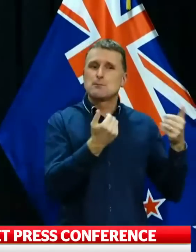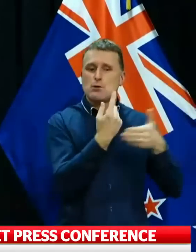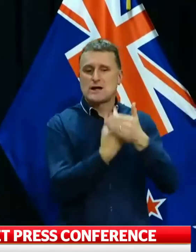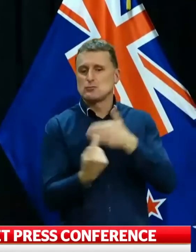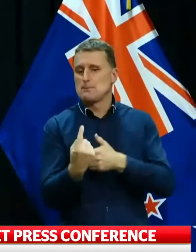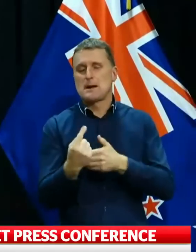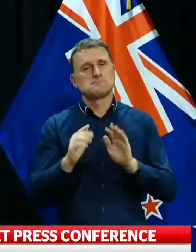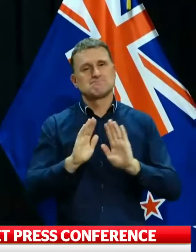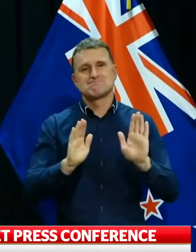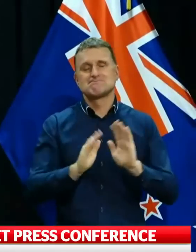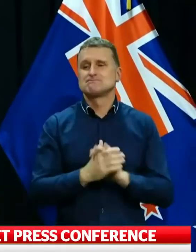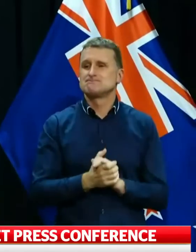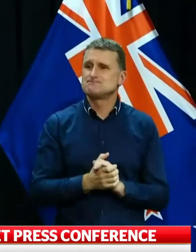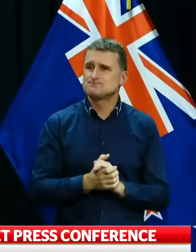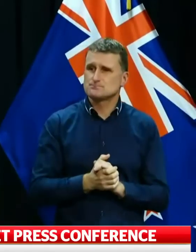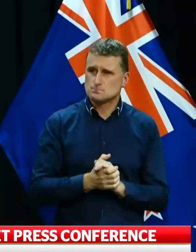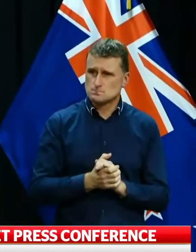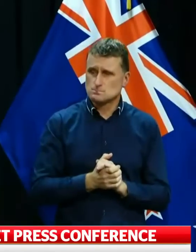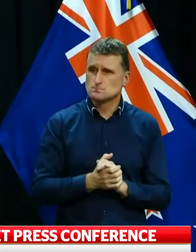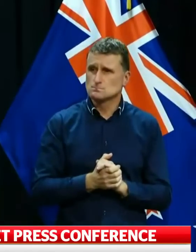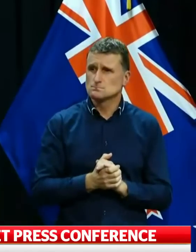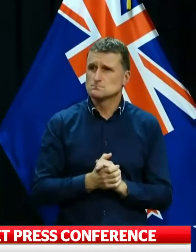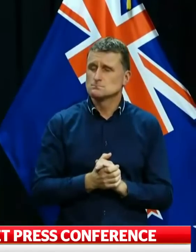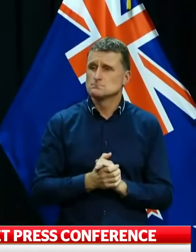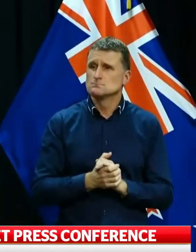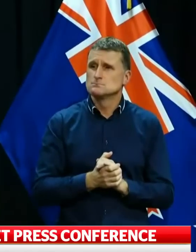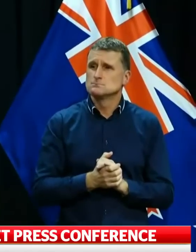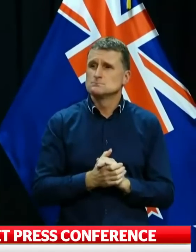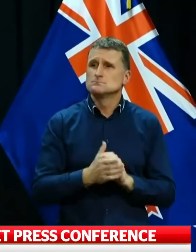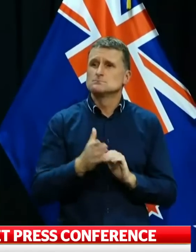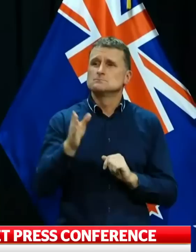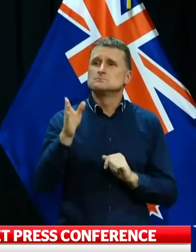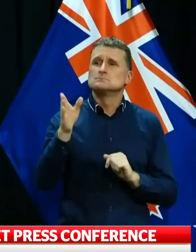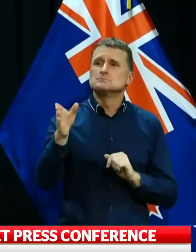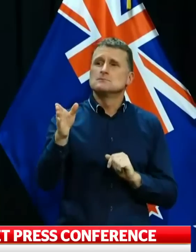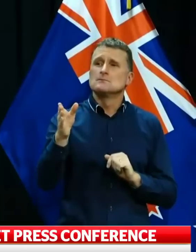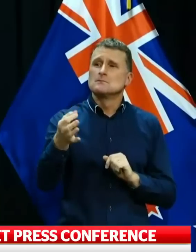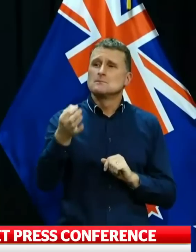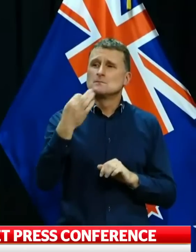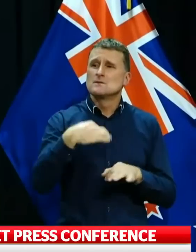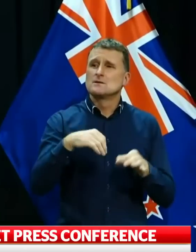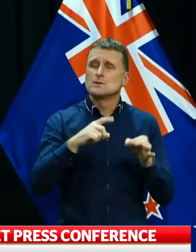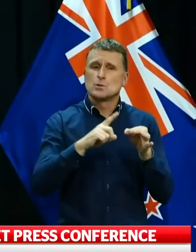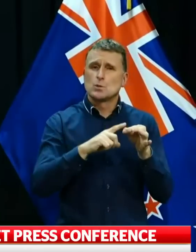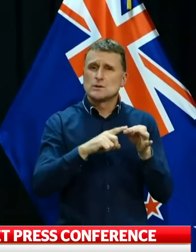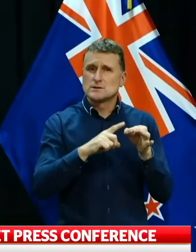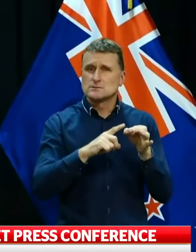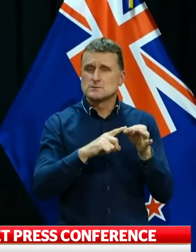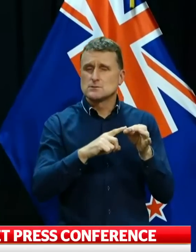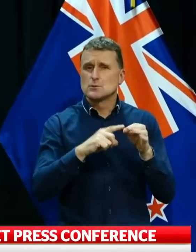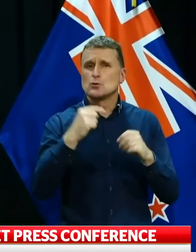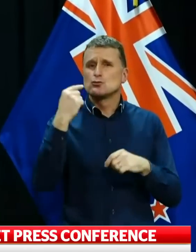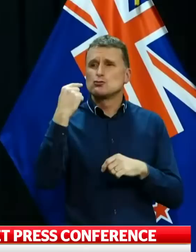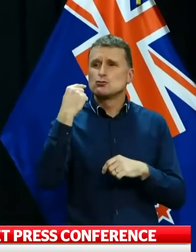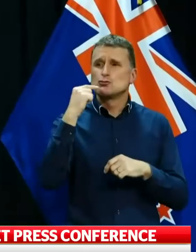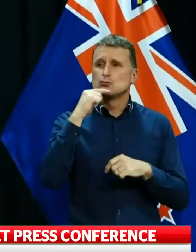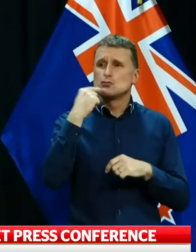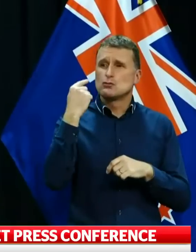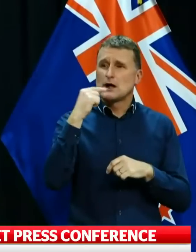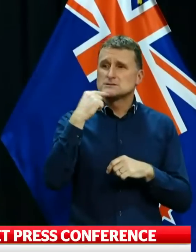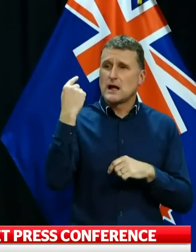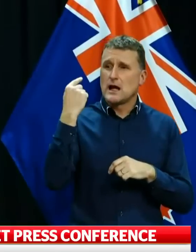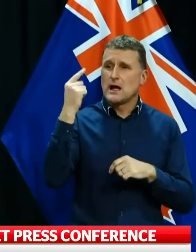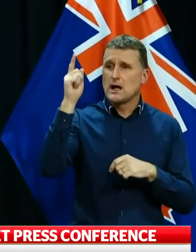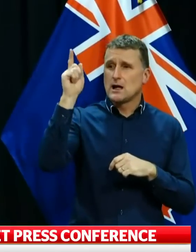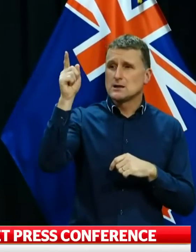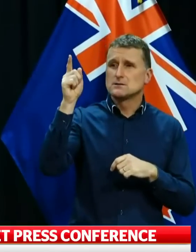President Macron has said that suggested that Russia needs an off-ramp to the conflict in a way that doesn't sort of humiliate or embarrass Russia,